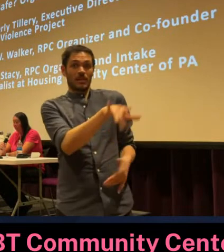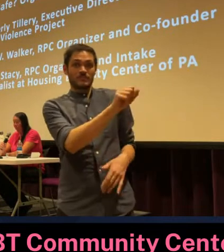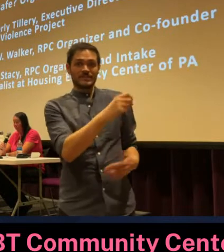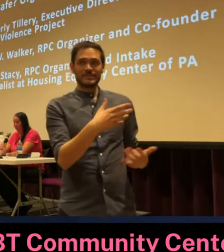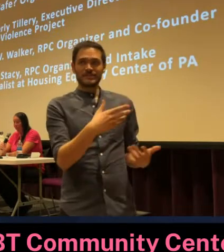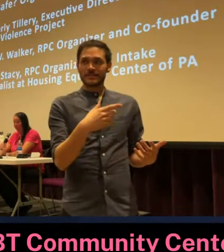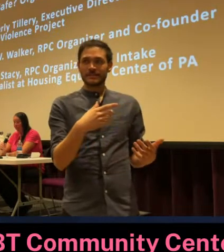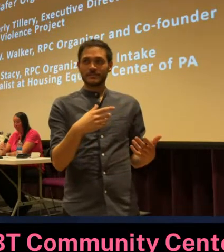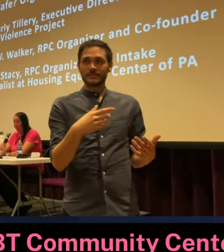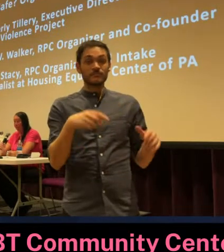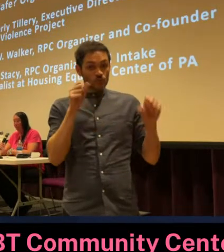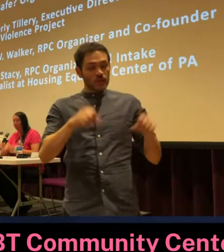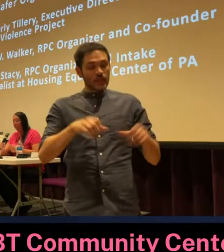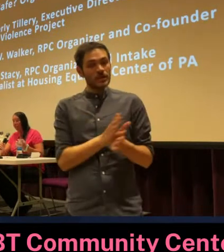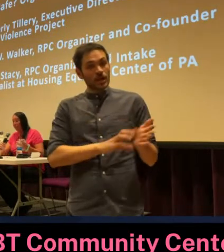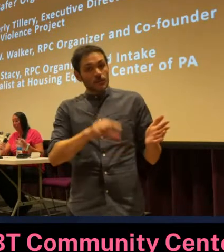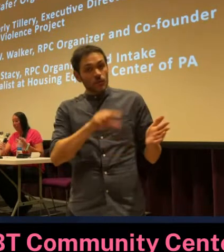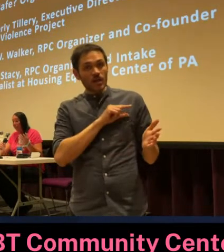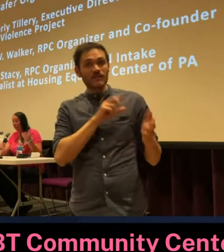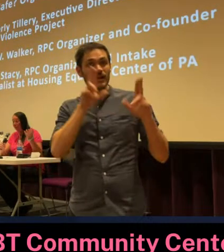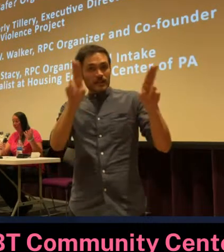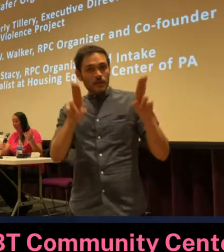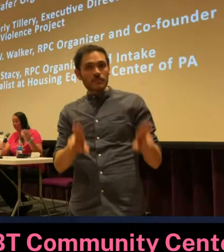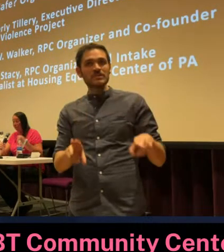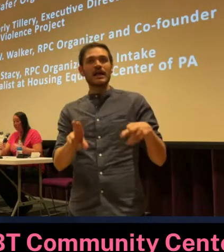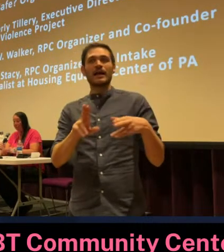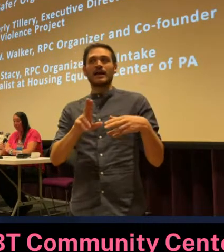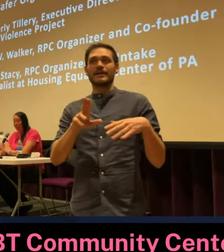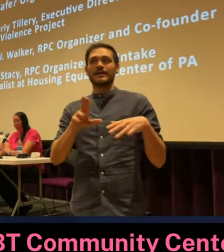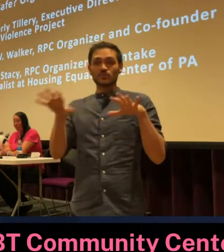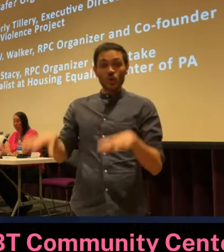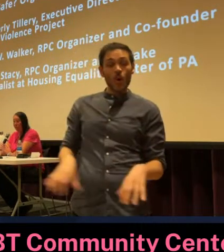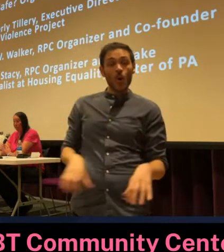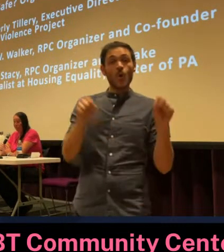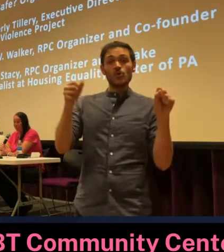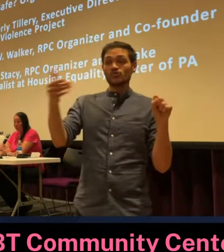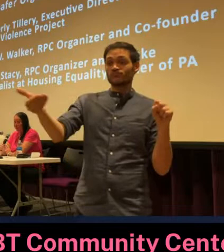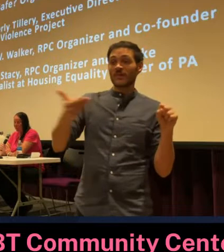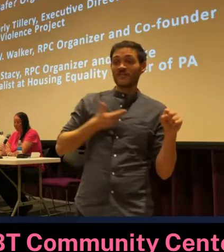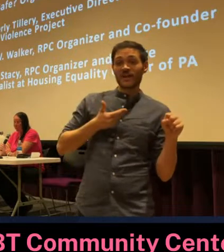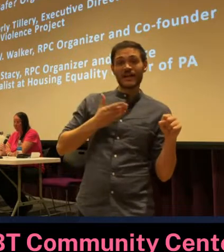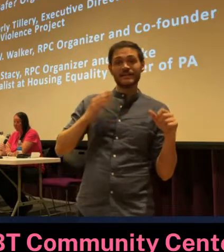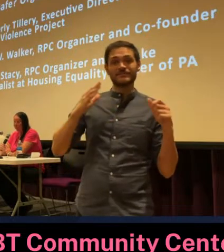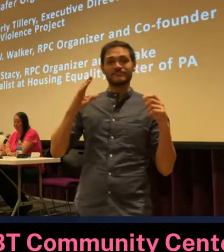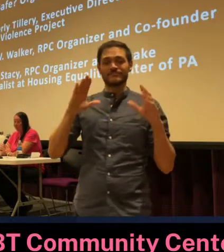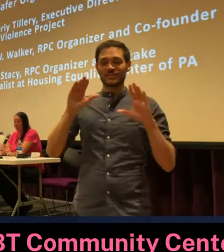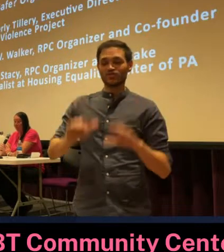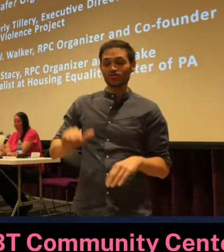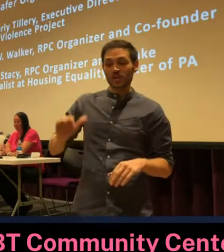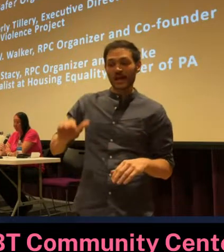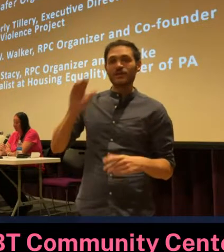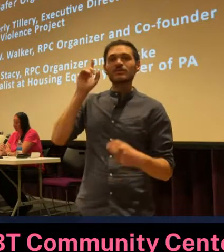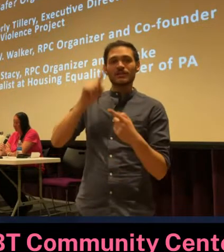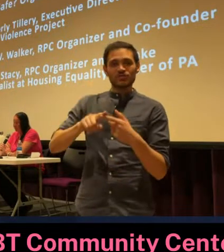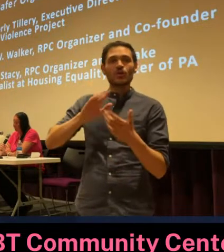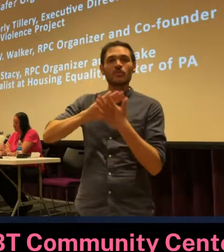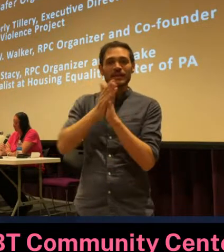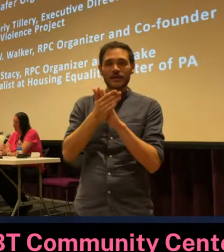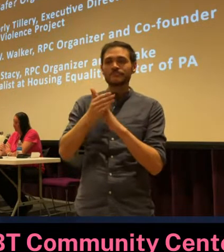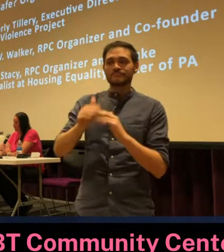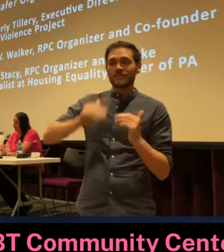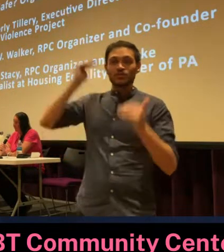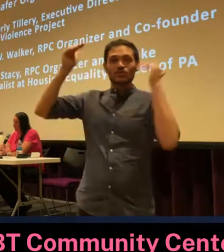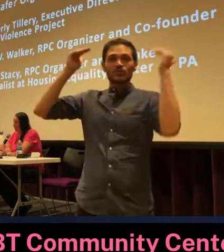get qualified to be able to host the child until they turn to an adult, give them a safe place to live, some